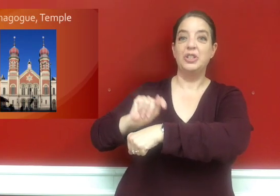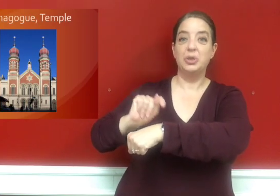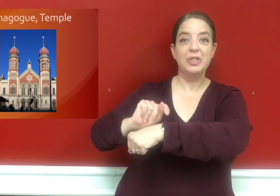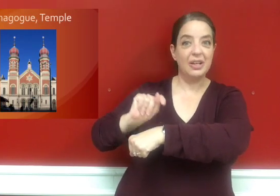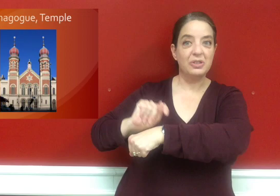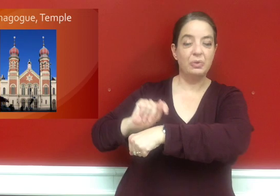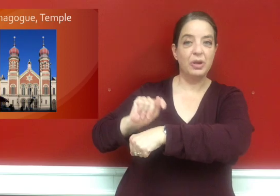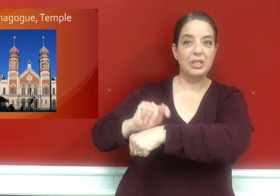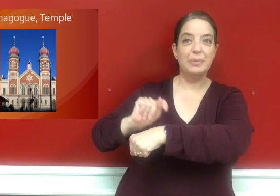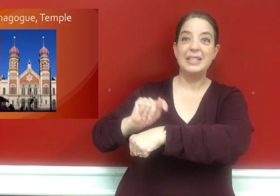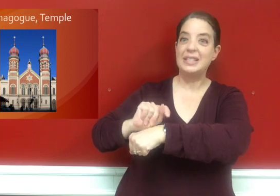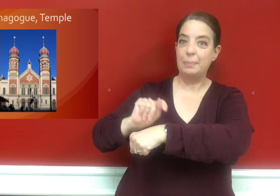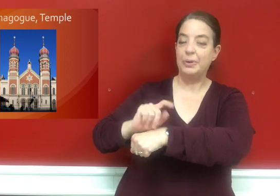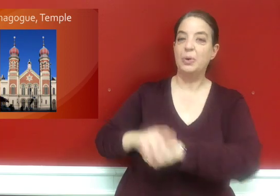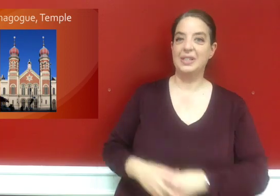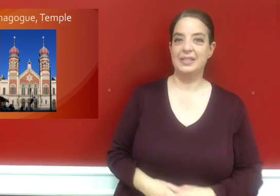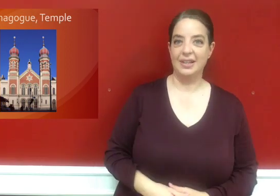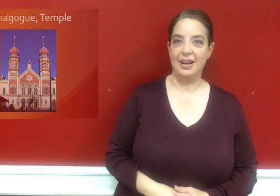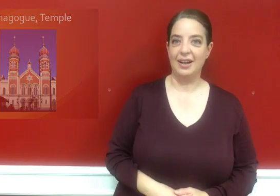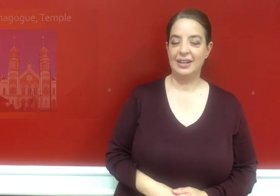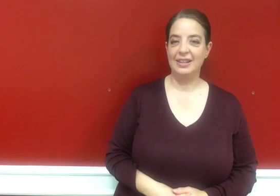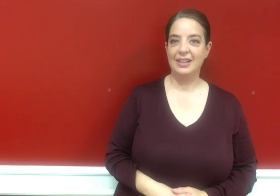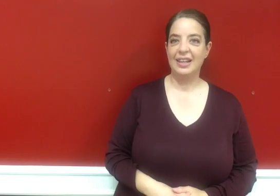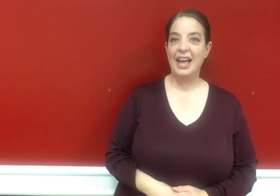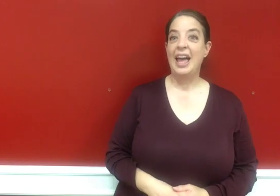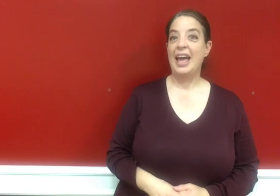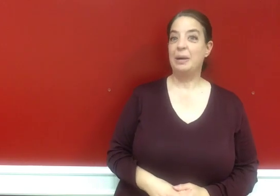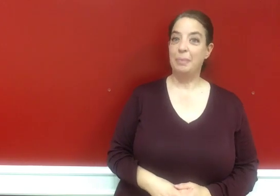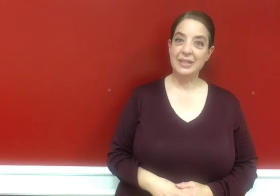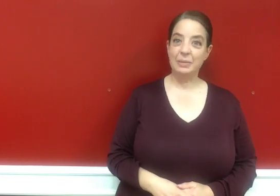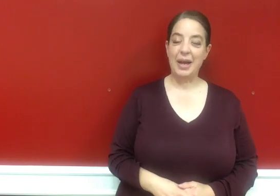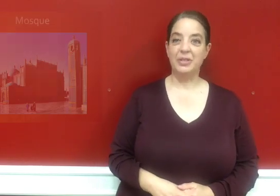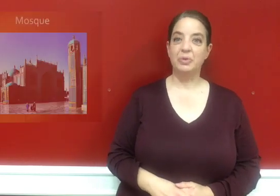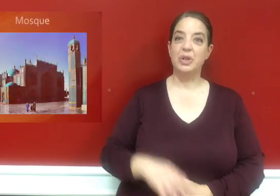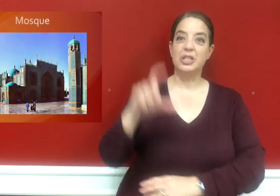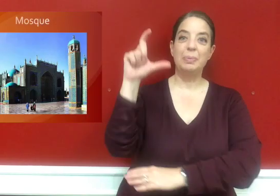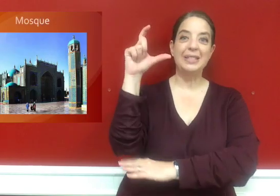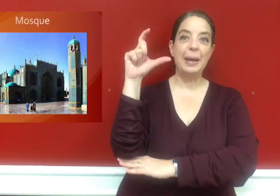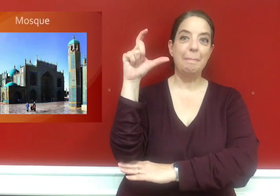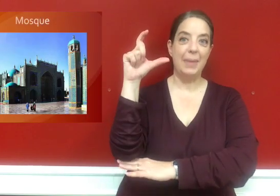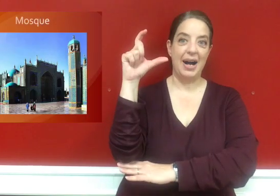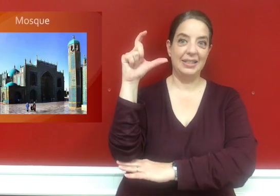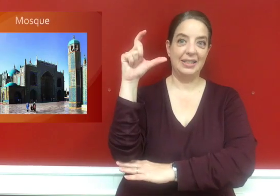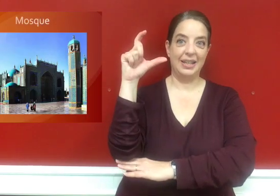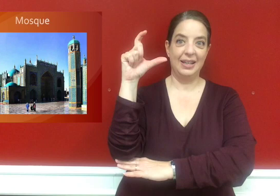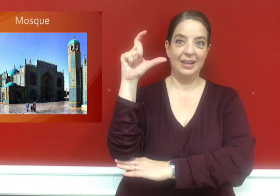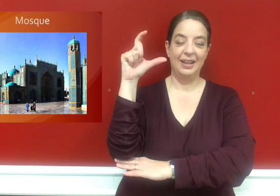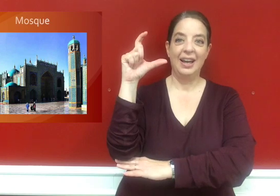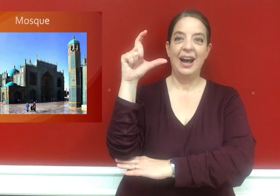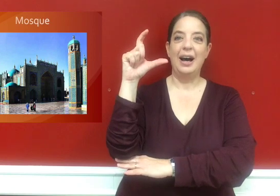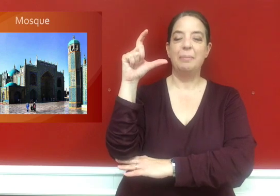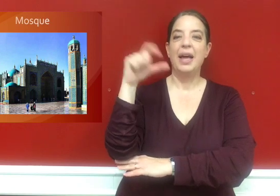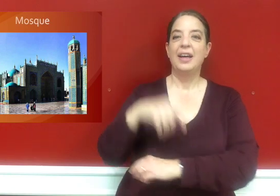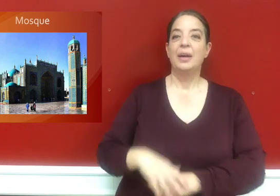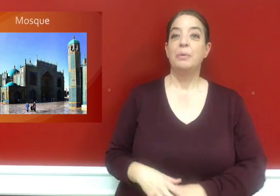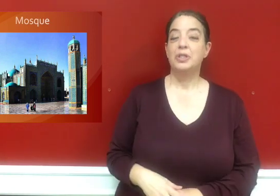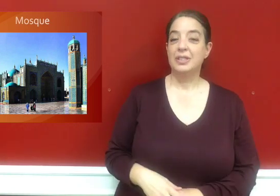Jewish house of worship is a temple or a synagogue. And a Muslim house of worship is a mosque. Just like